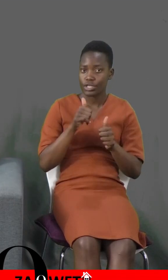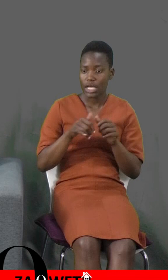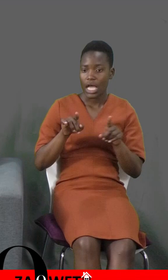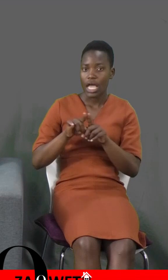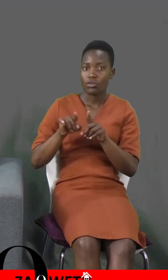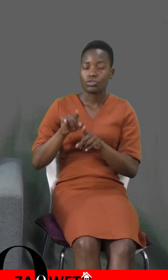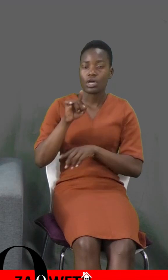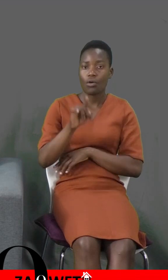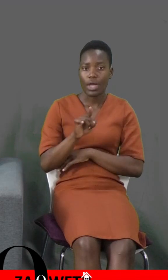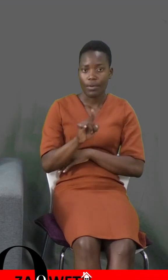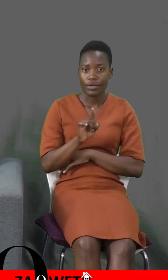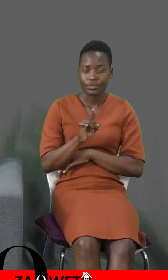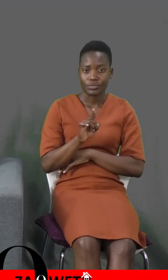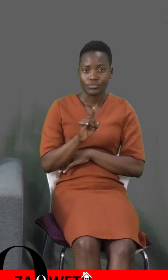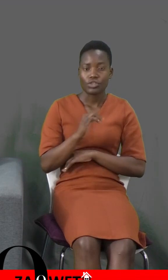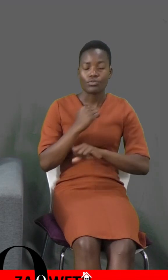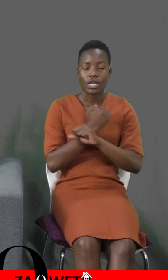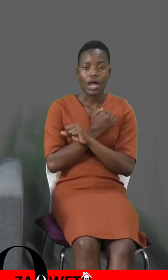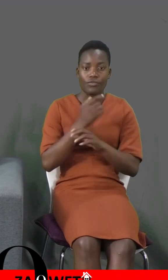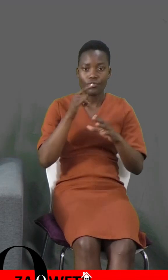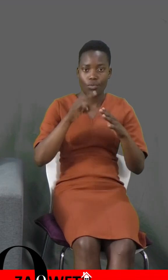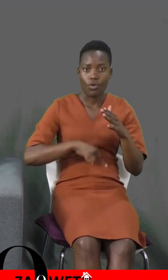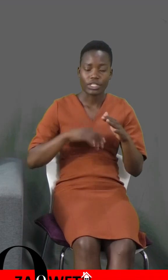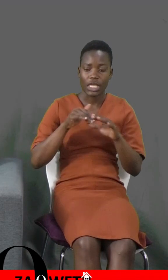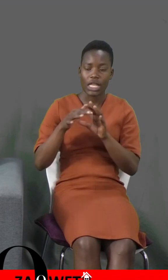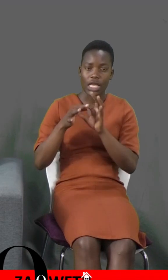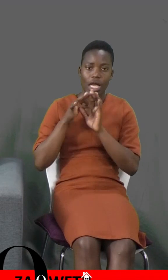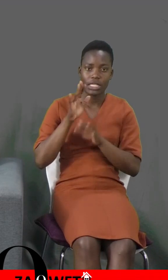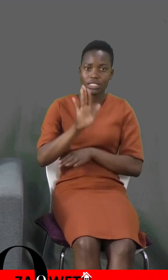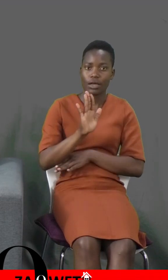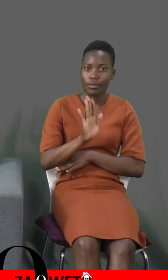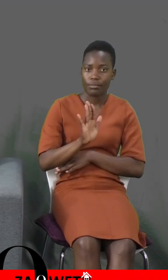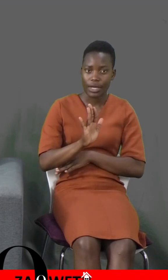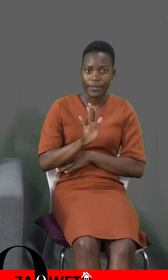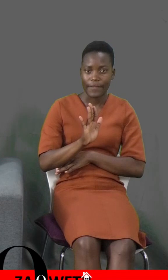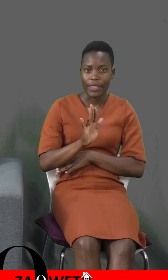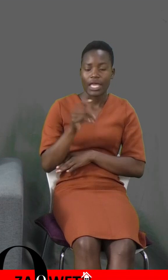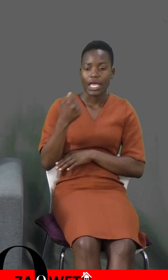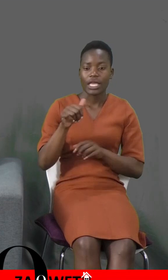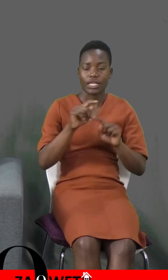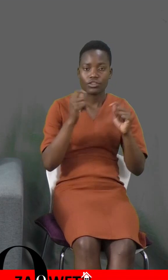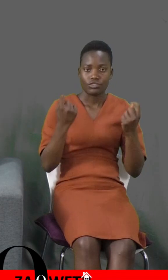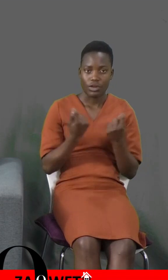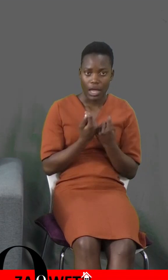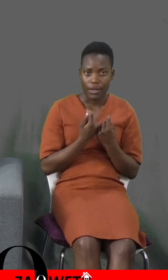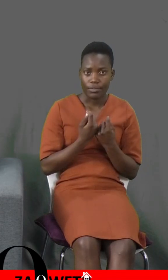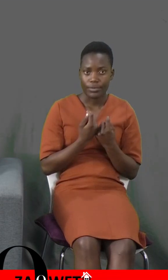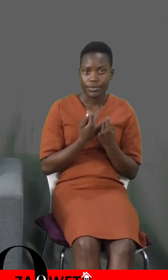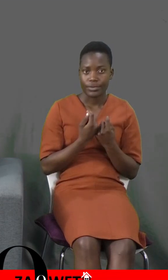nini umeidhamani ama umeidhamini sana katika utamaduni wenu? Ile tribe yote tumetoka,